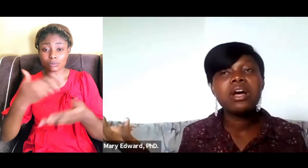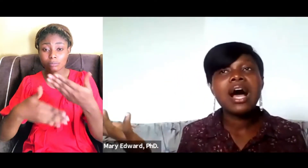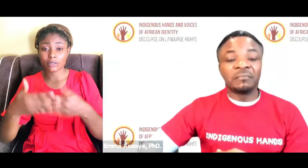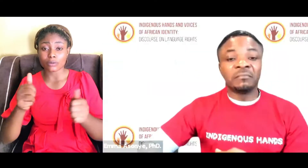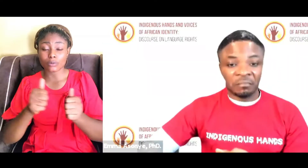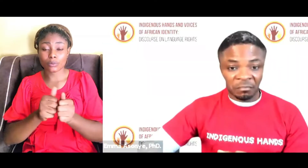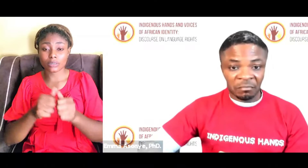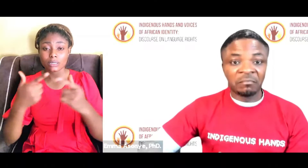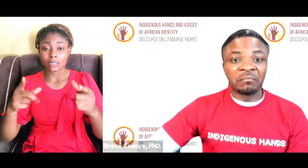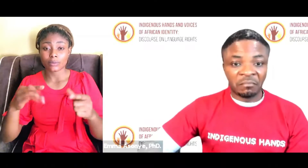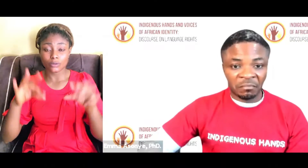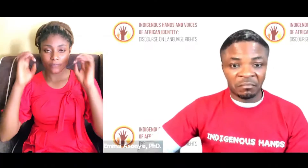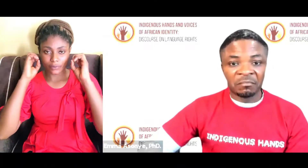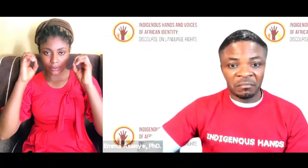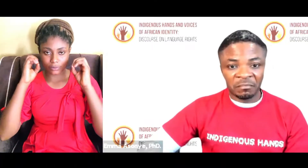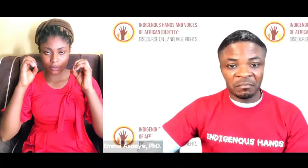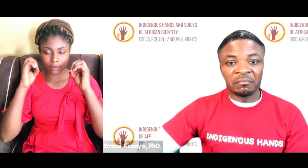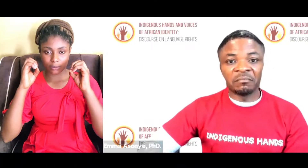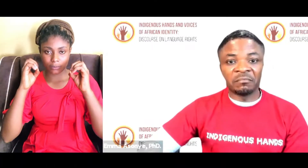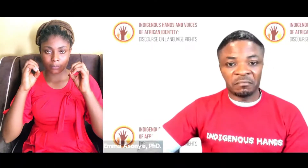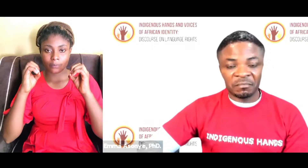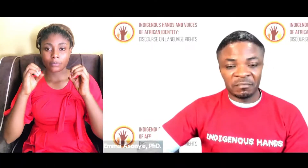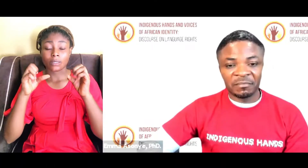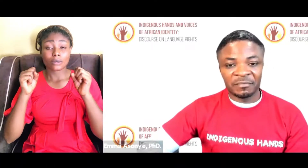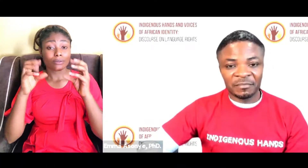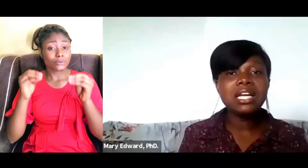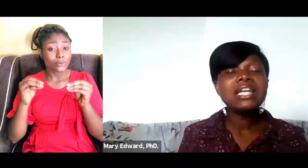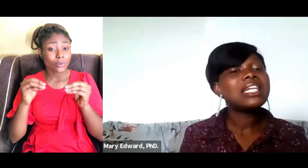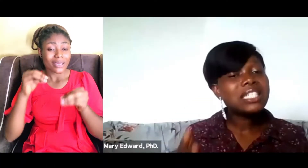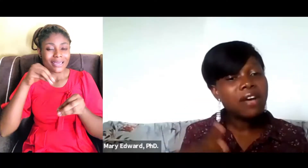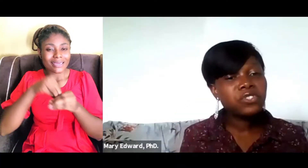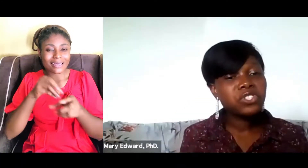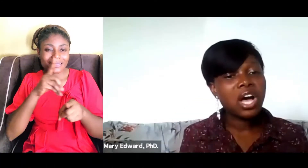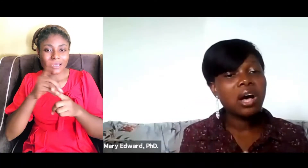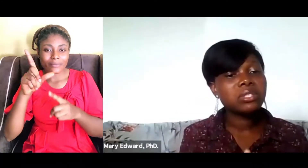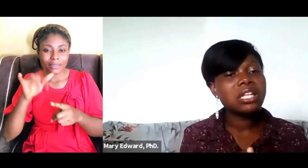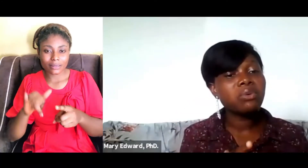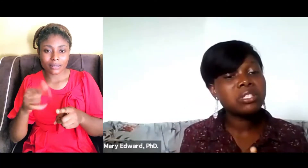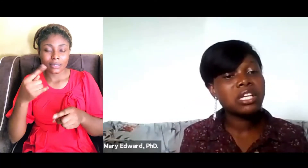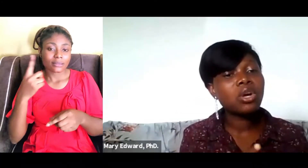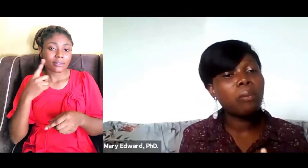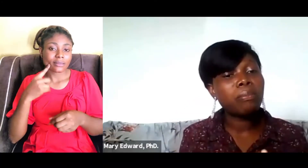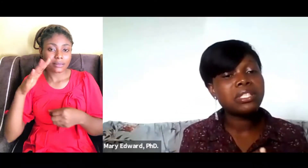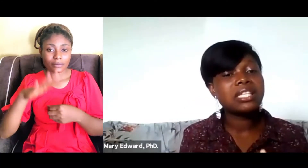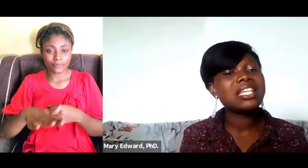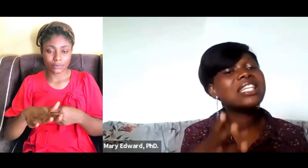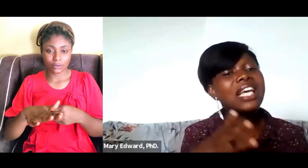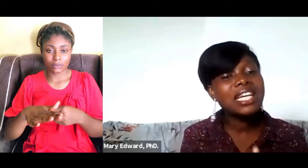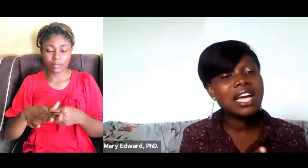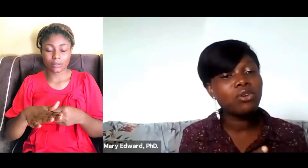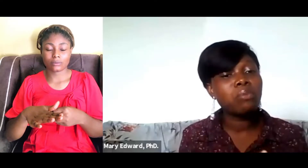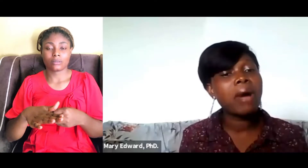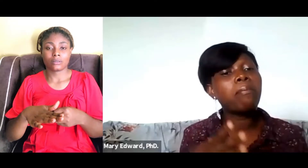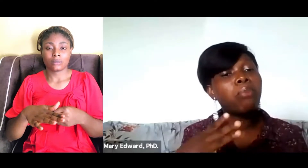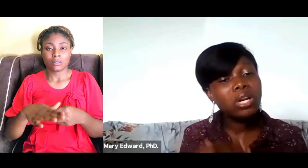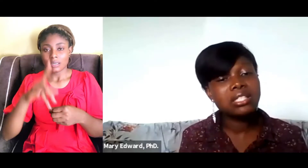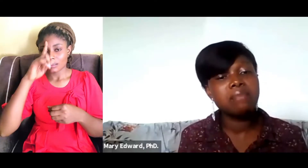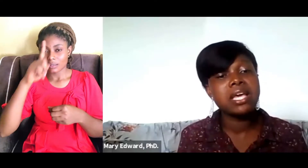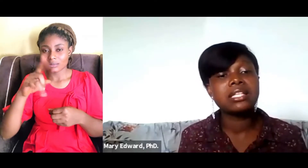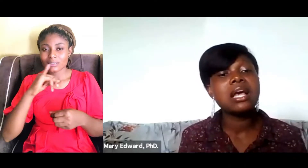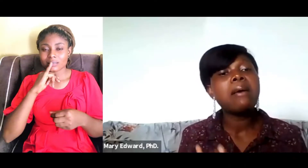is that has prestige. So indirectly, the deaf child's linguistic competence is hindered on